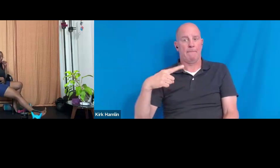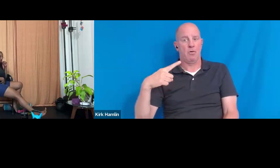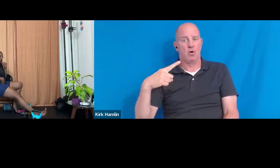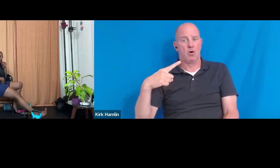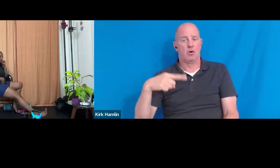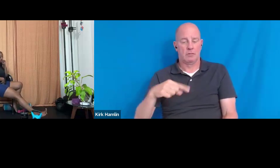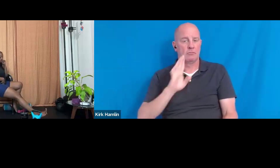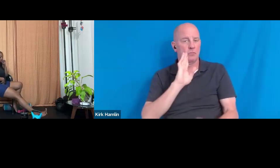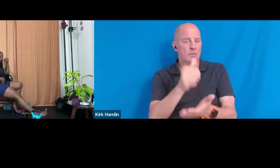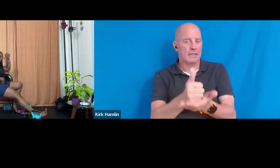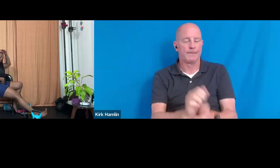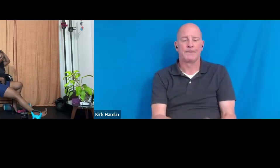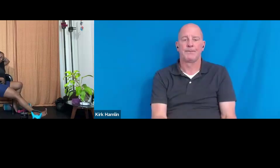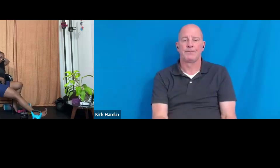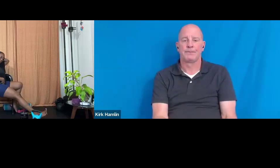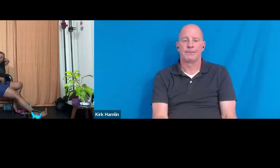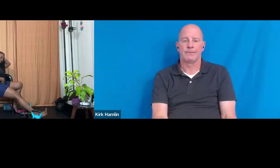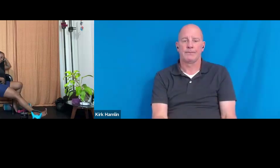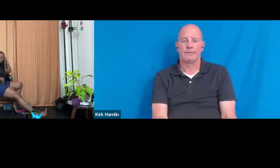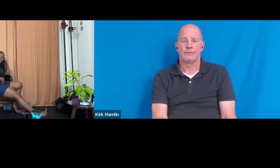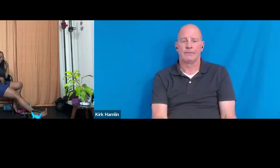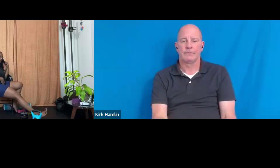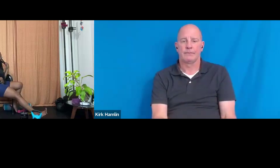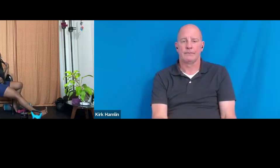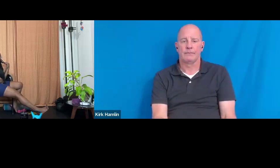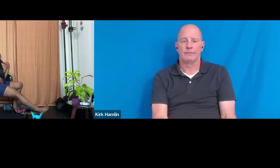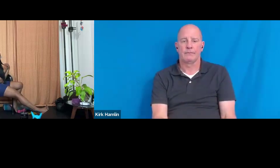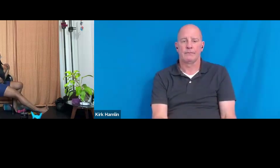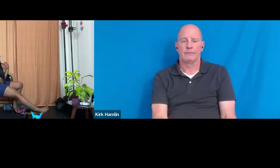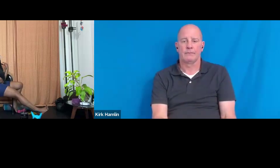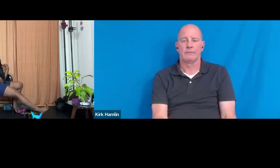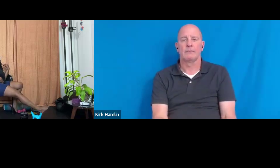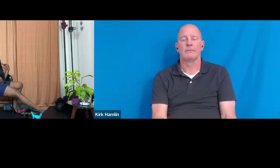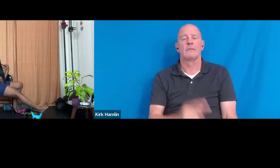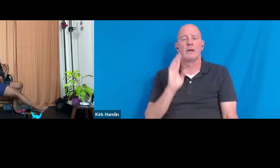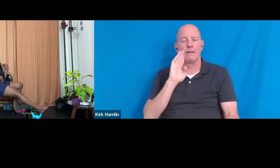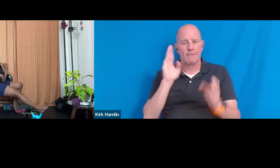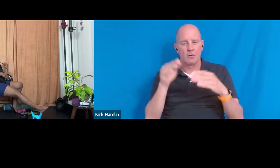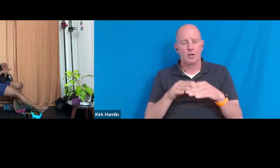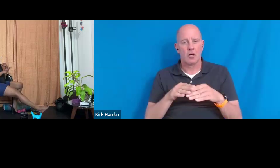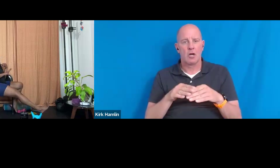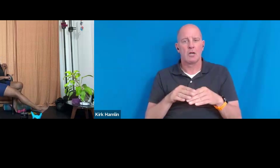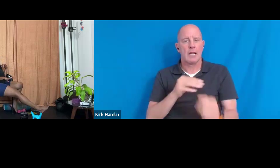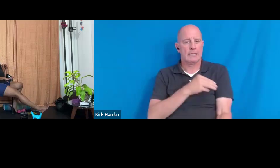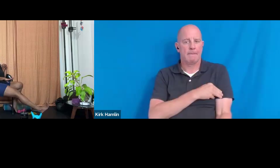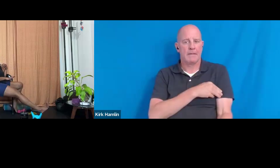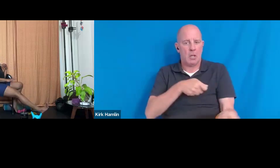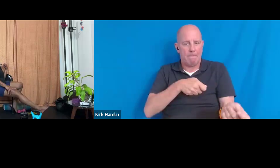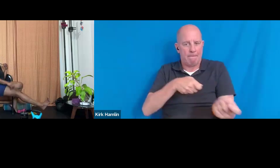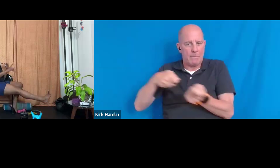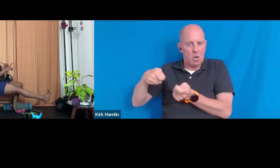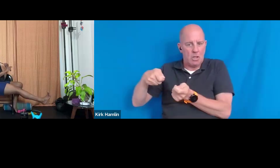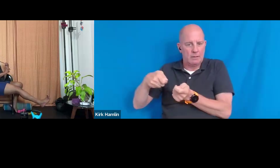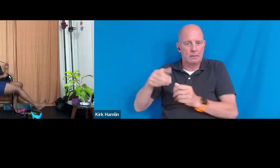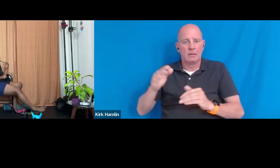That's fine. So worry more about the action of the muscles pulling more